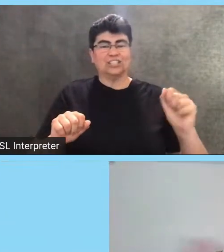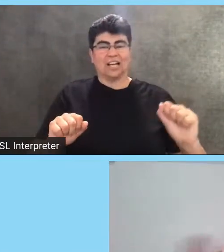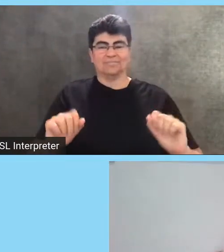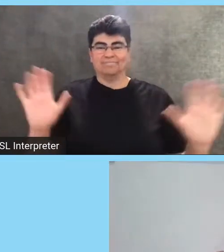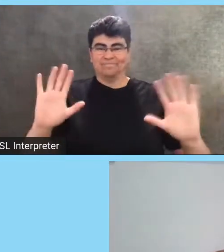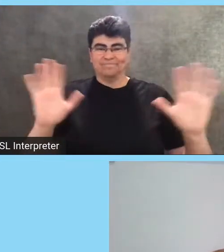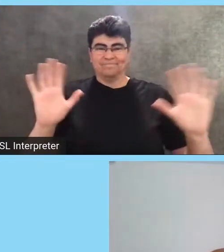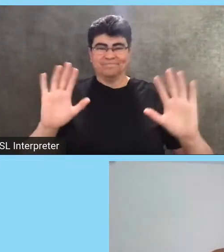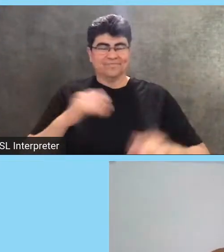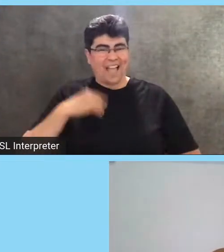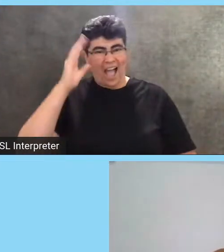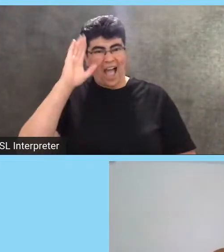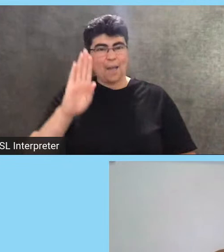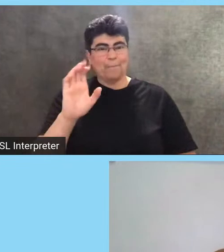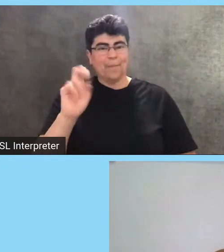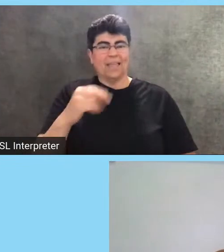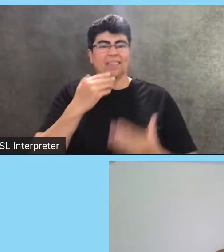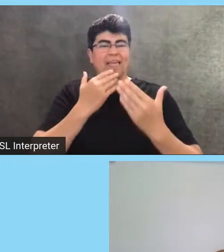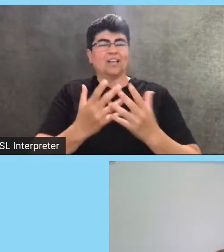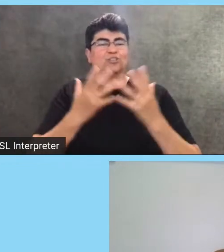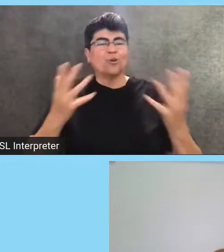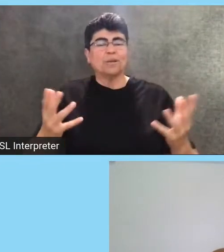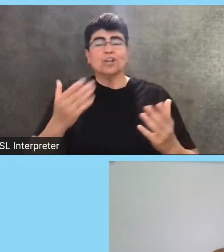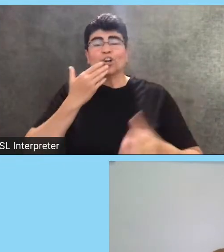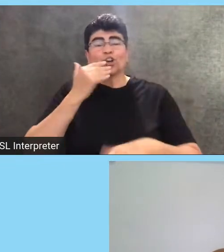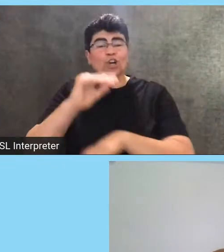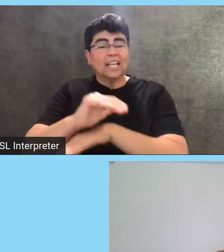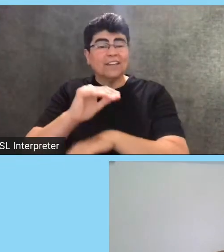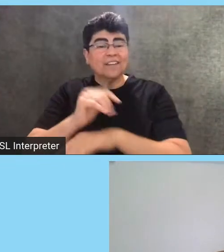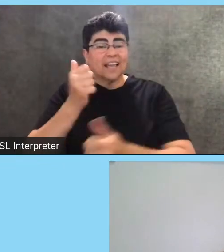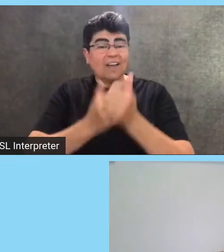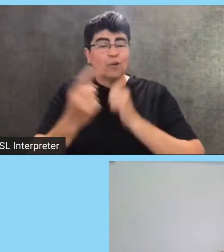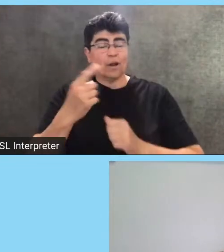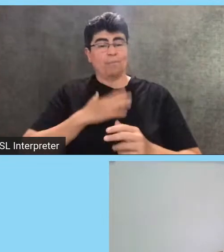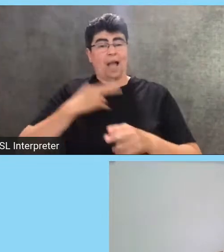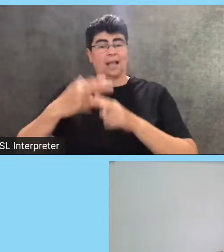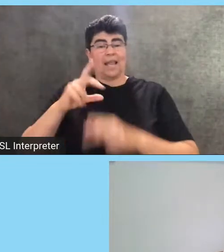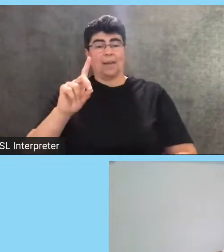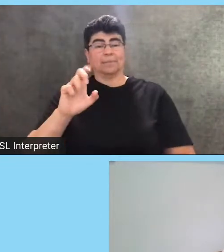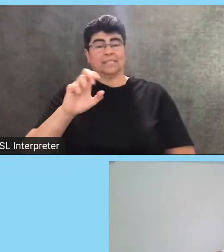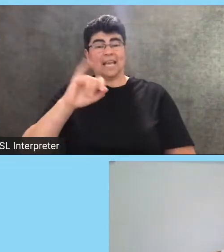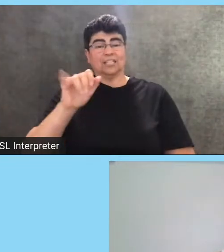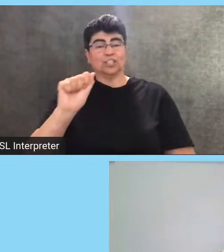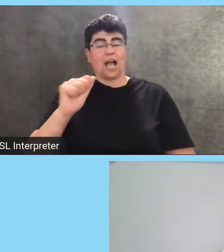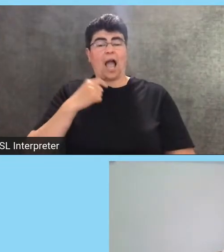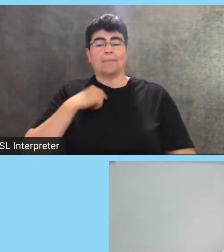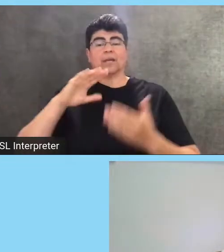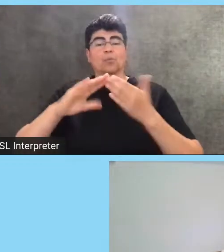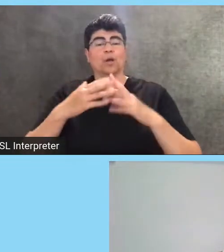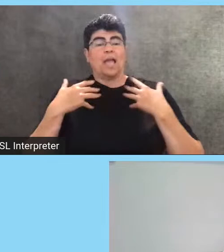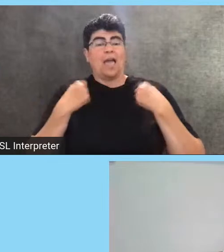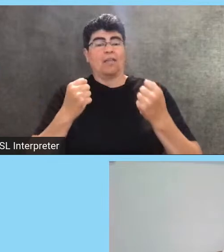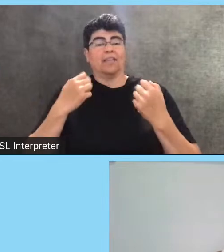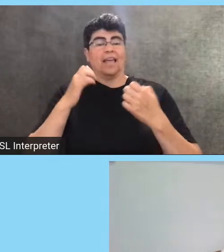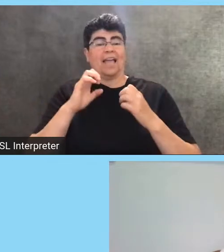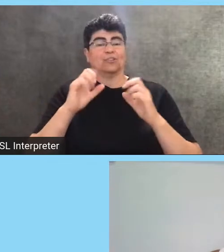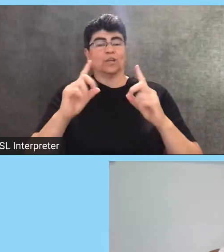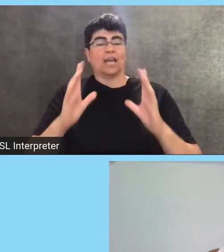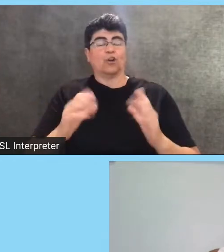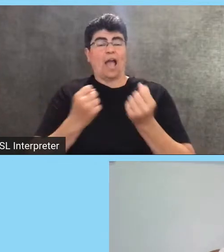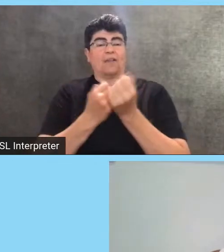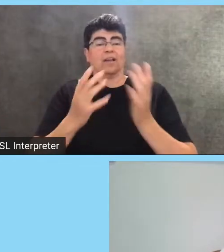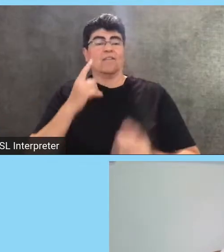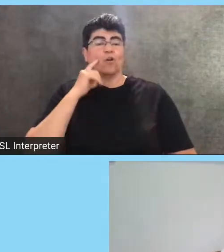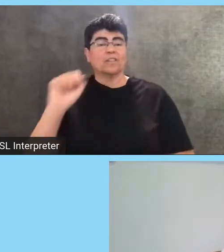Hi, Ben. Thanks so much. Good evening, everyone. My name is Deja, and I am the community health educator and advocate at the